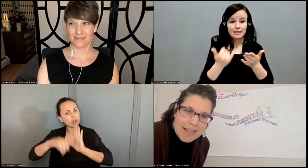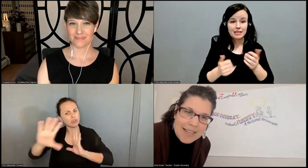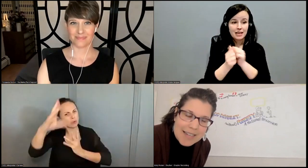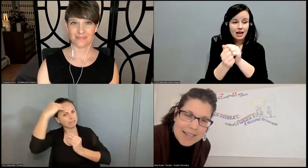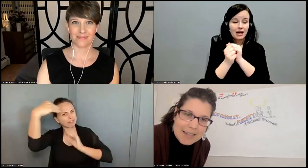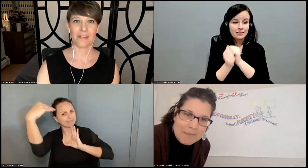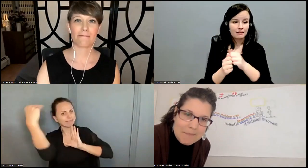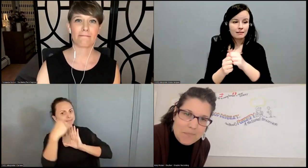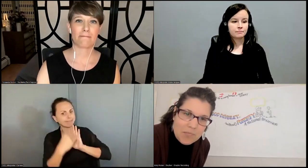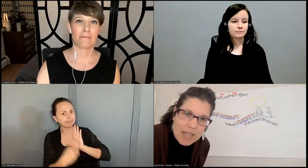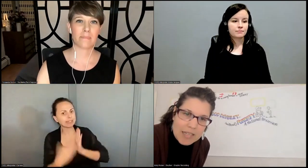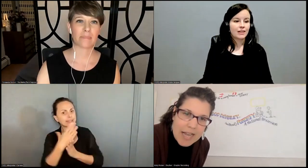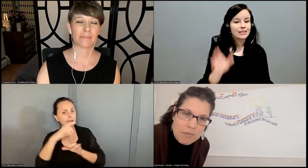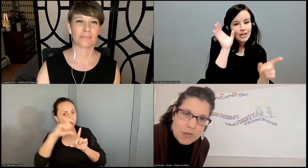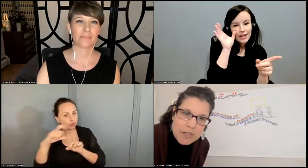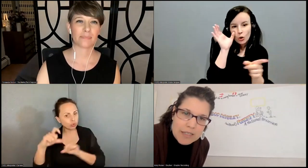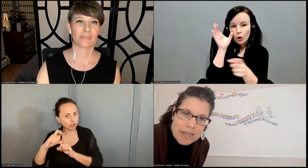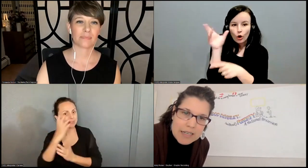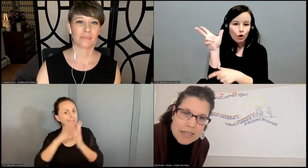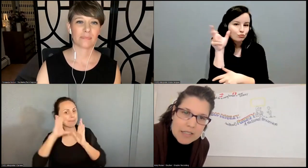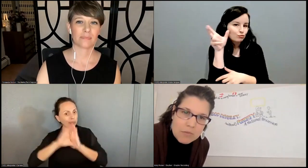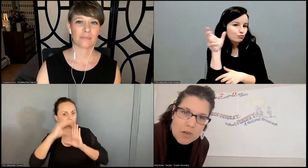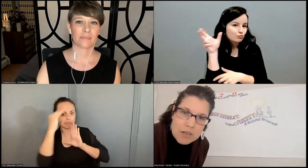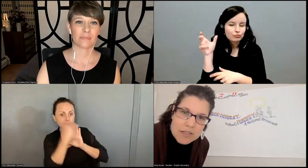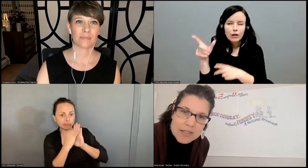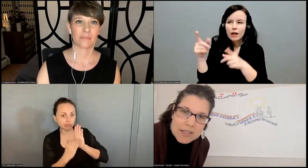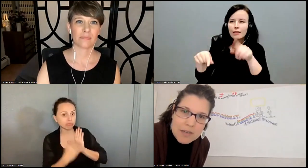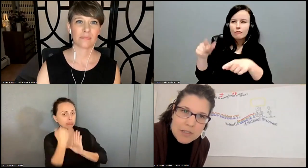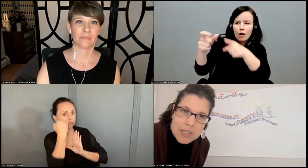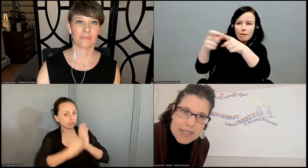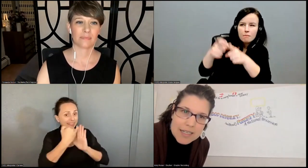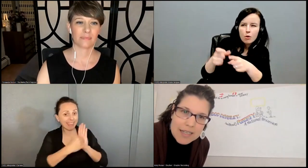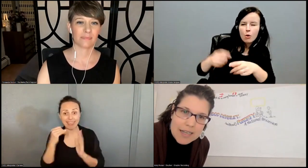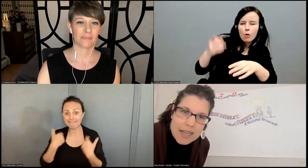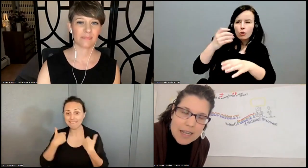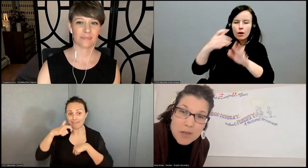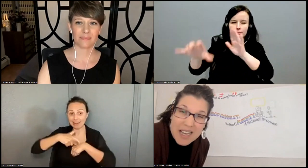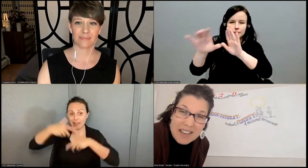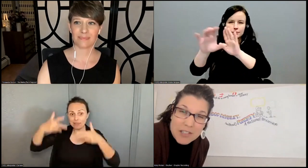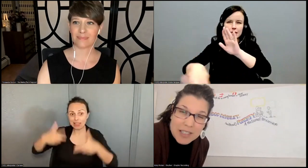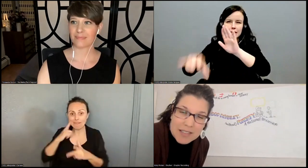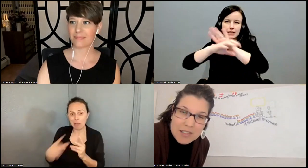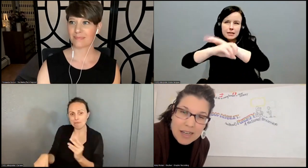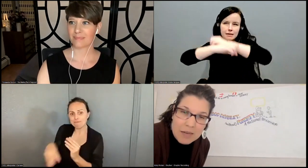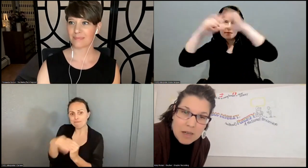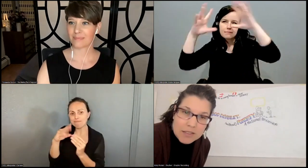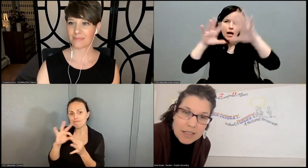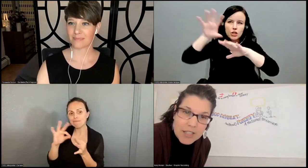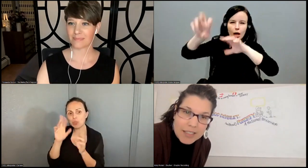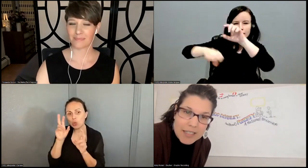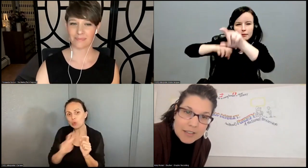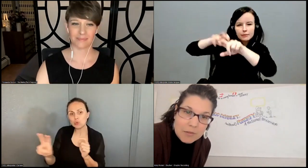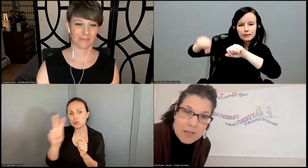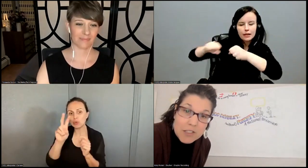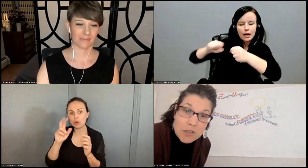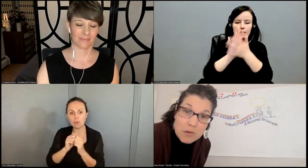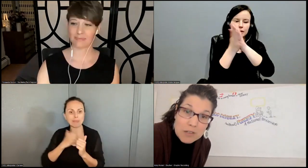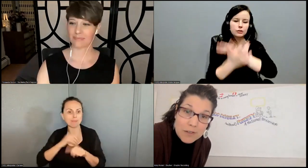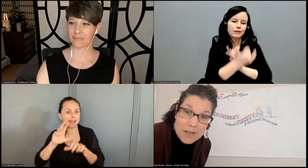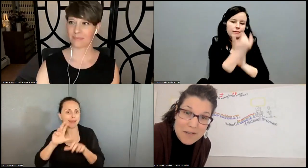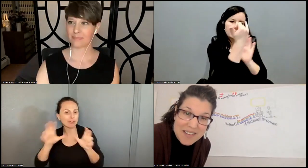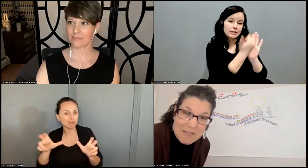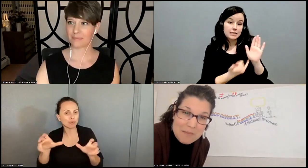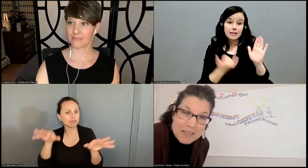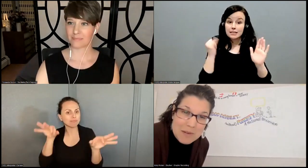drawing and capturing some words and some images. And if we have the chance and the time, I'll tuck in a little bit of a tour for